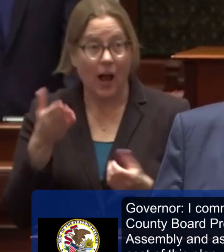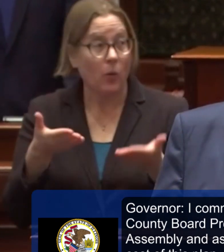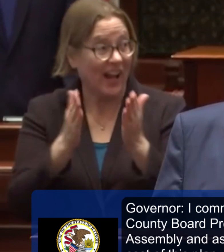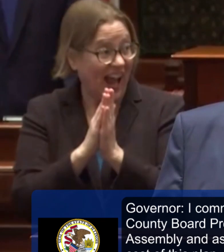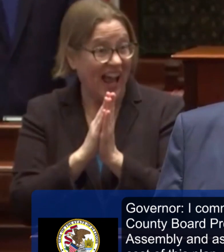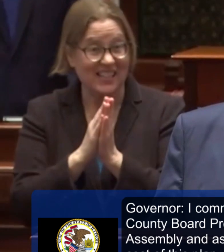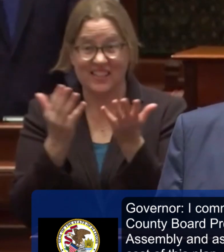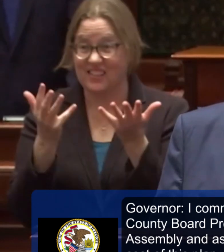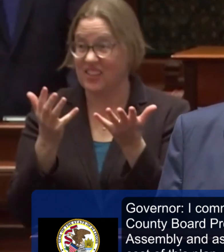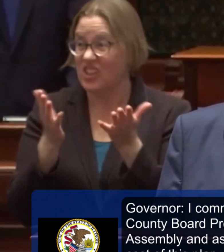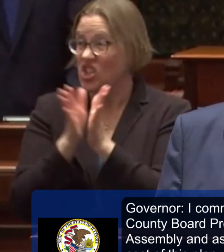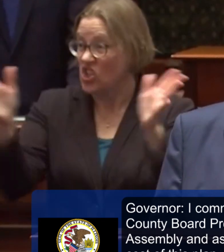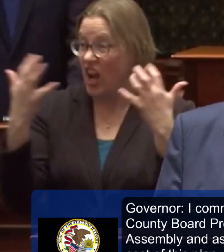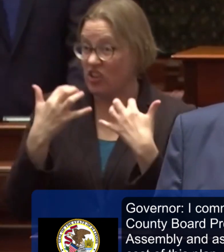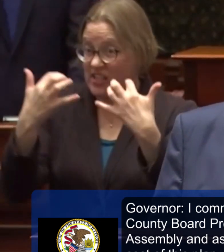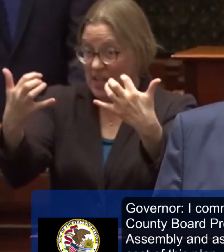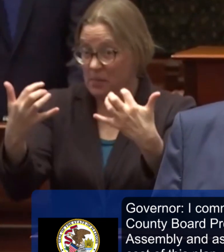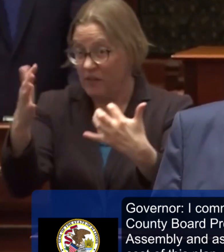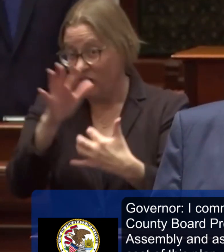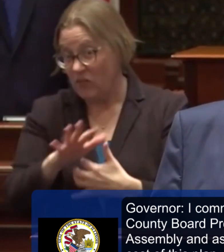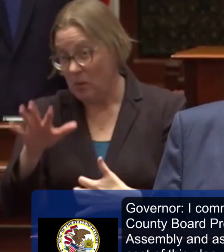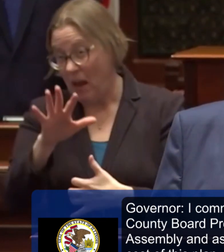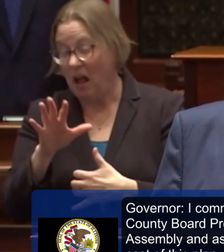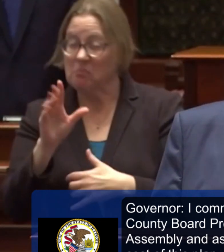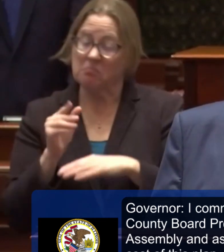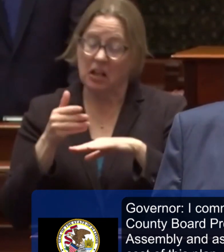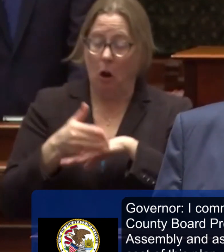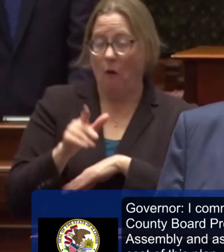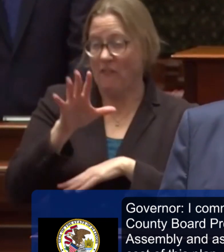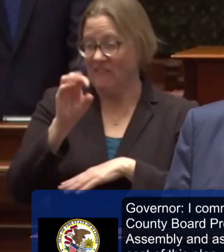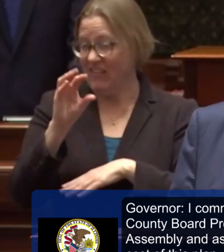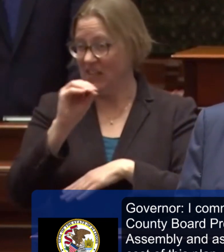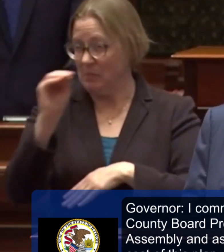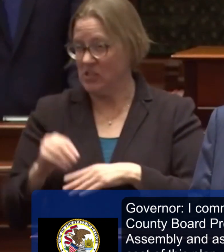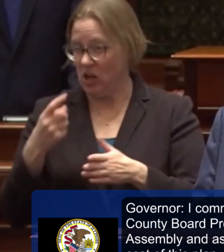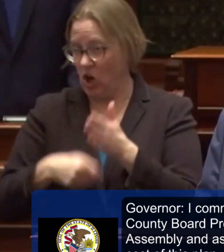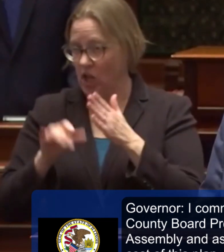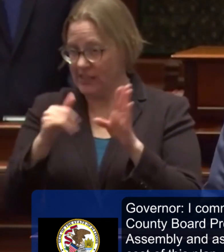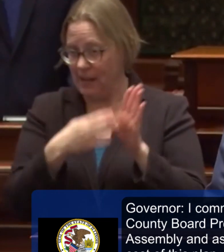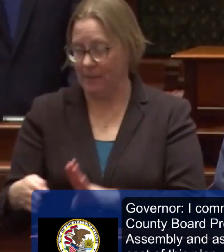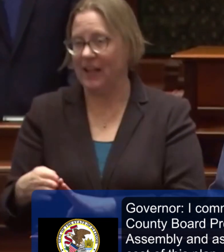funding for a little over 50% of the cost of this plan, which comes to